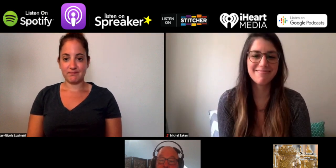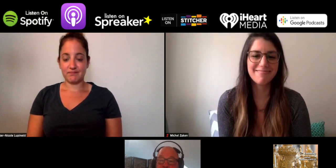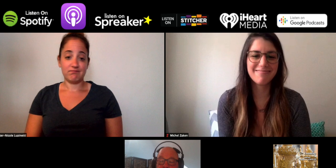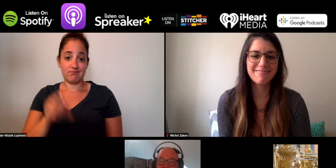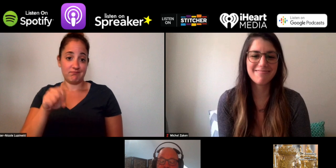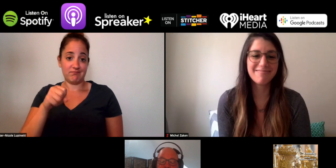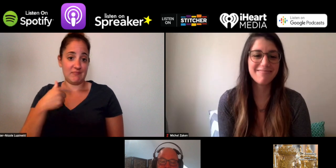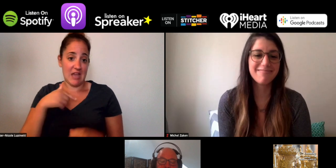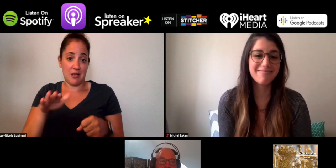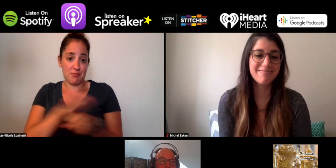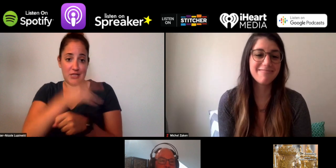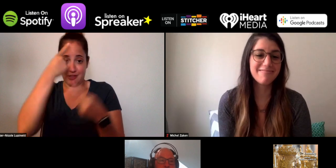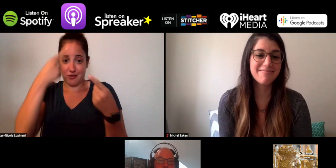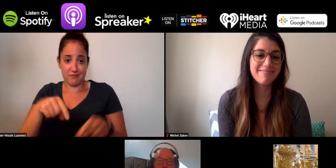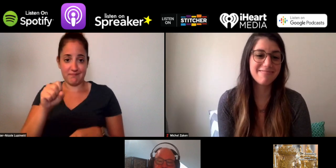I agree, and I think that